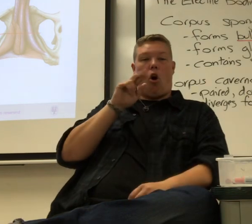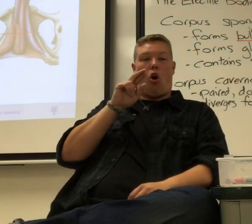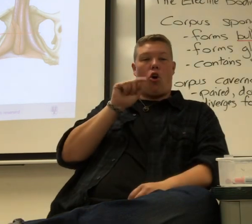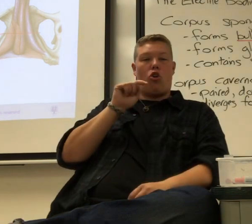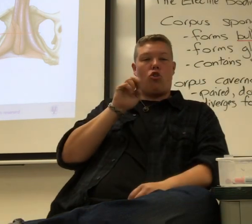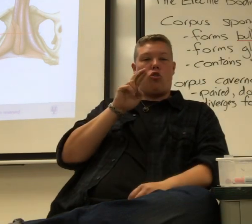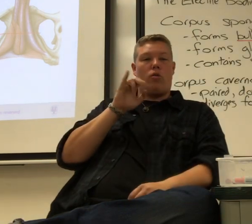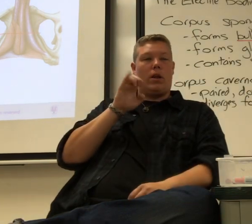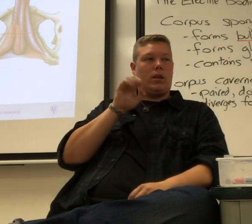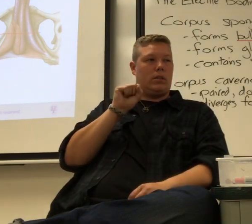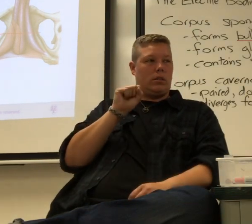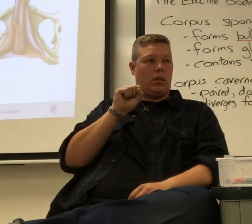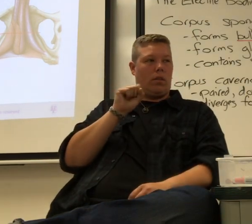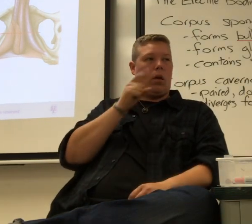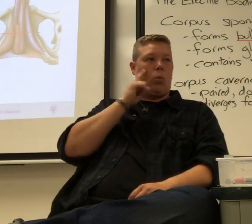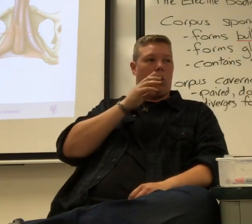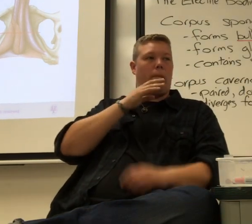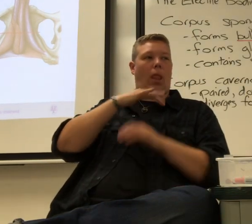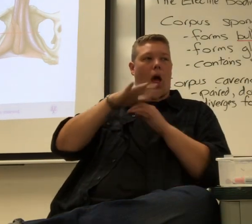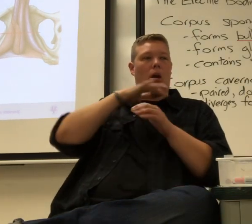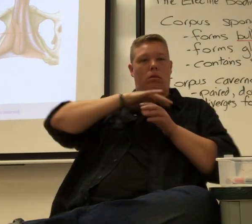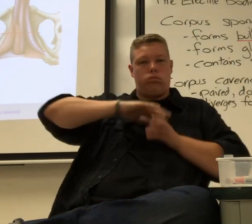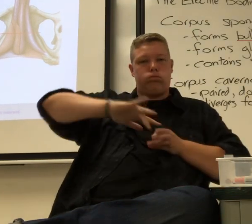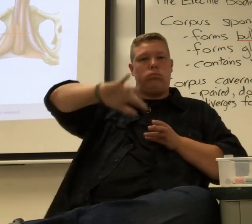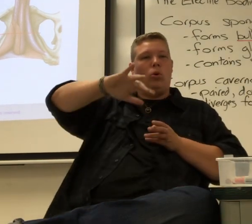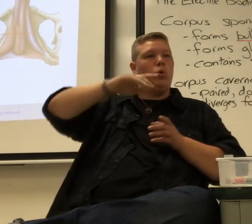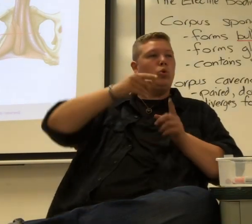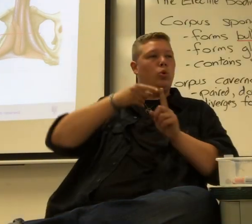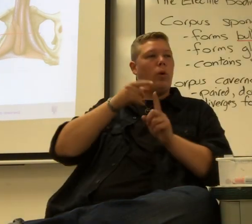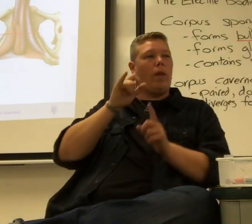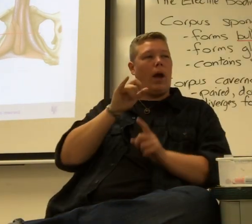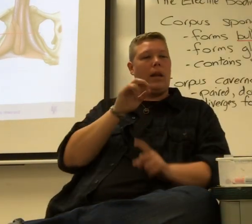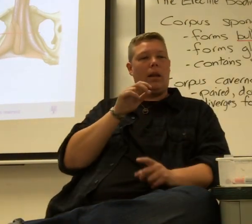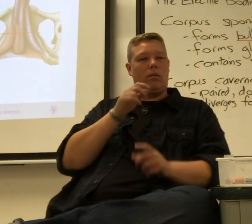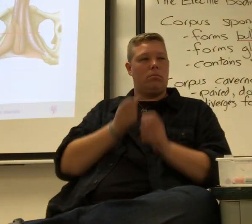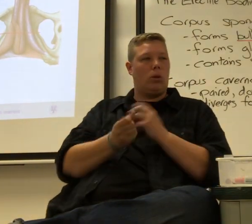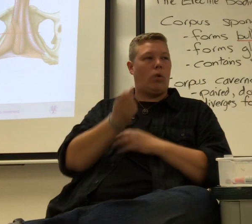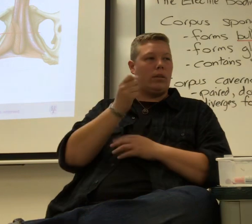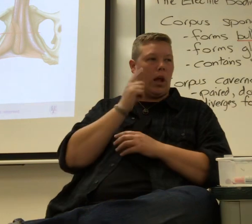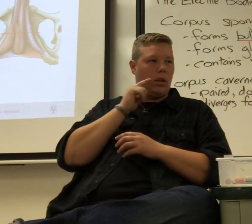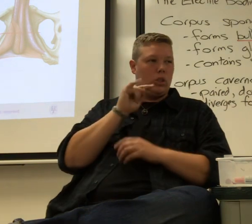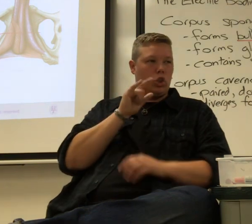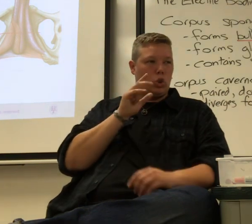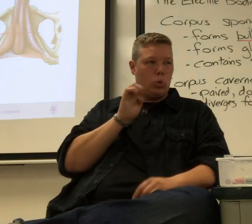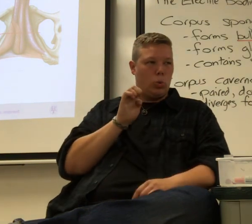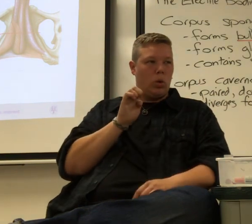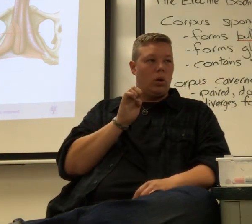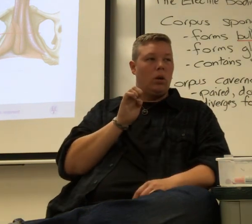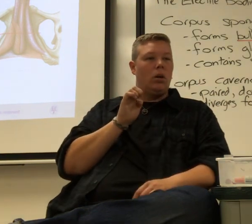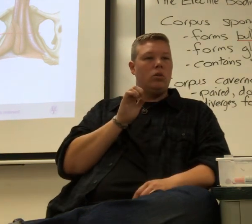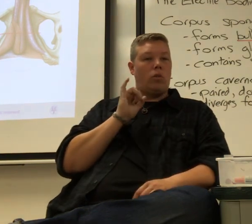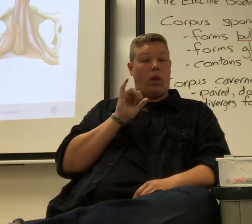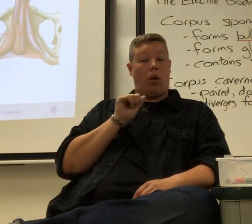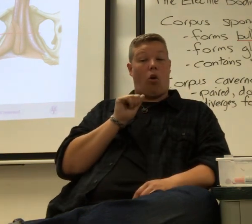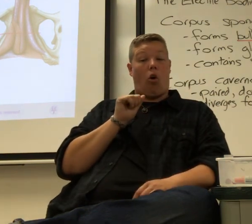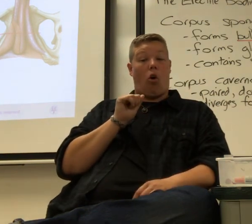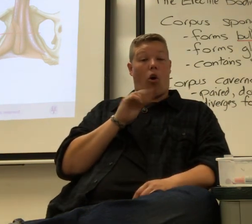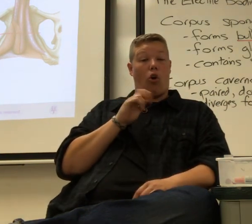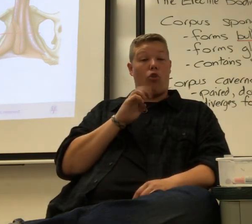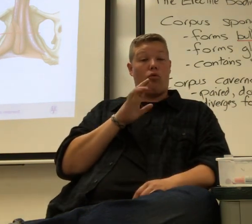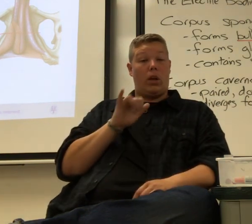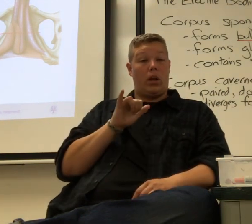that supply blood to the erectile tissue. So it's right in the middle, so the arterial blood can engorge